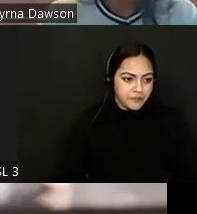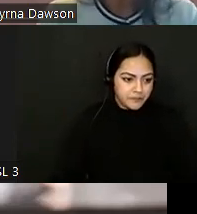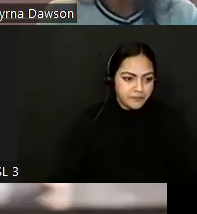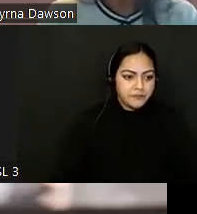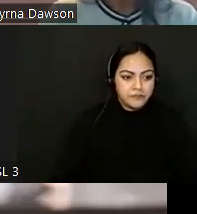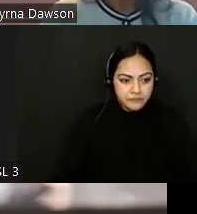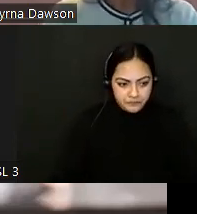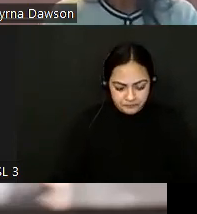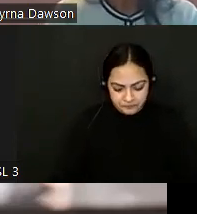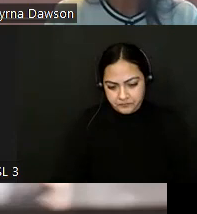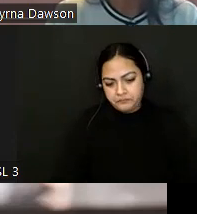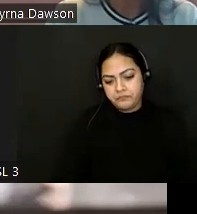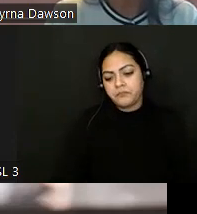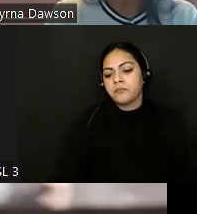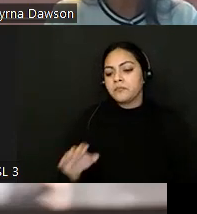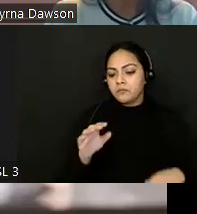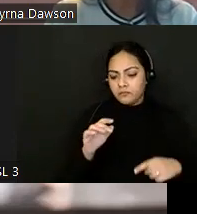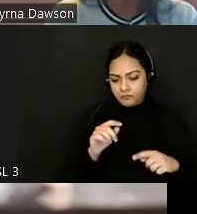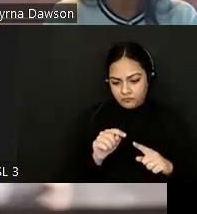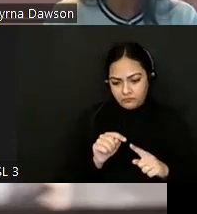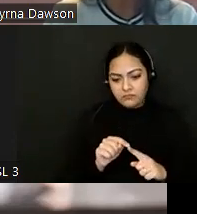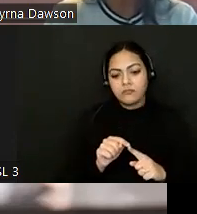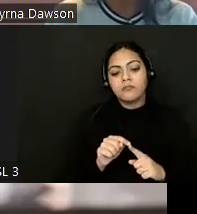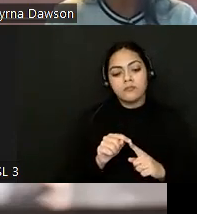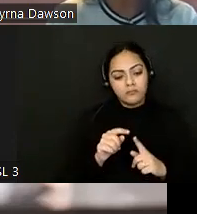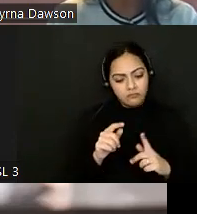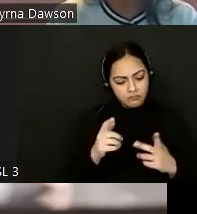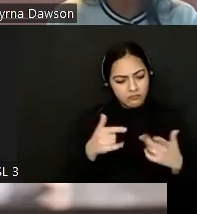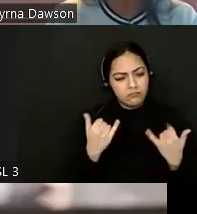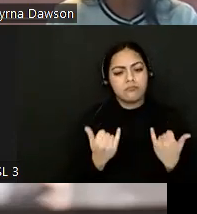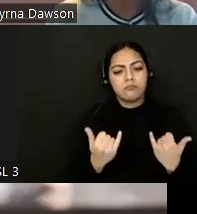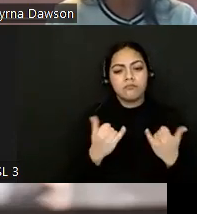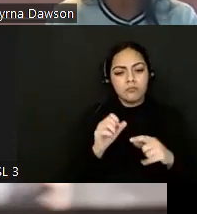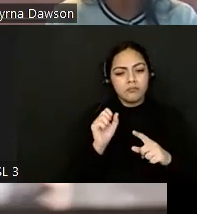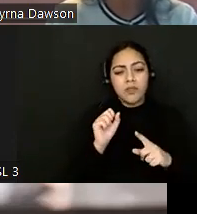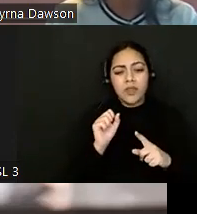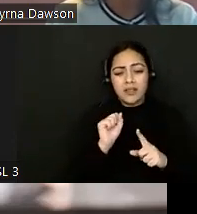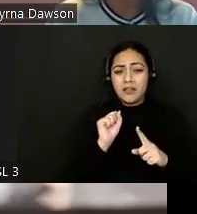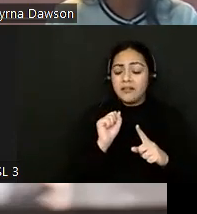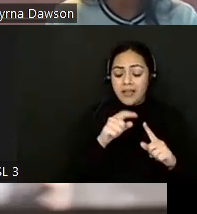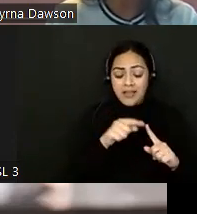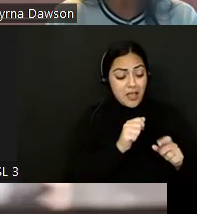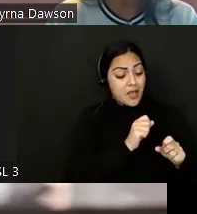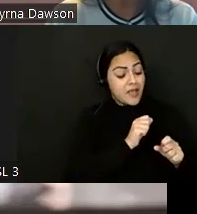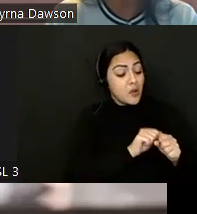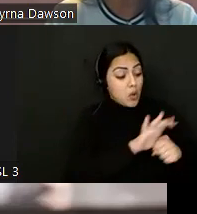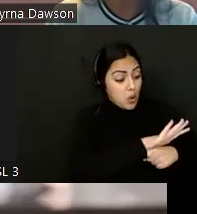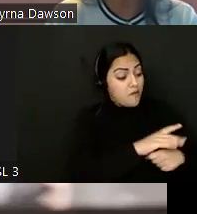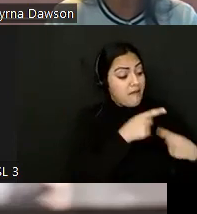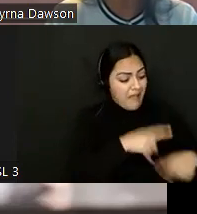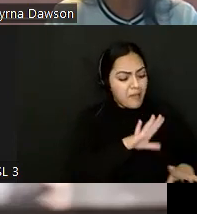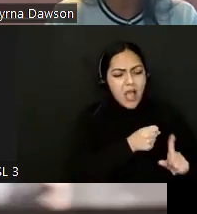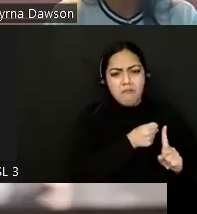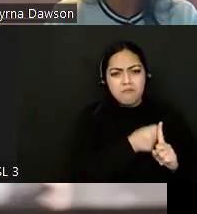The situation is more urgent due to some degree by the impacts of COVID, which are still being felt and will be felt for some time to